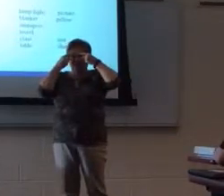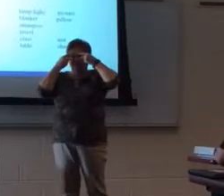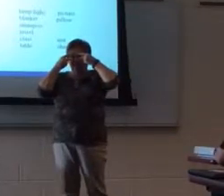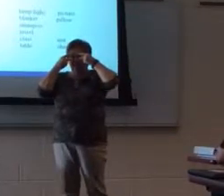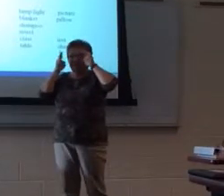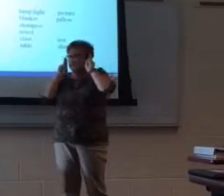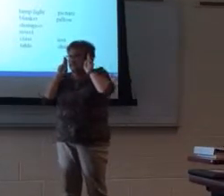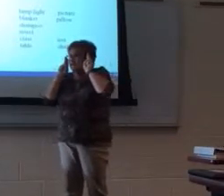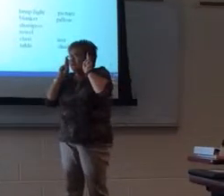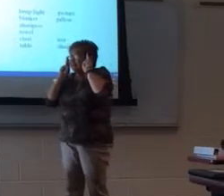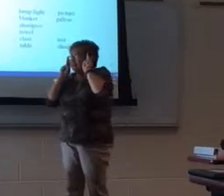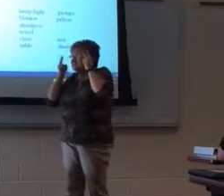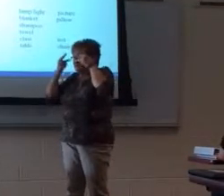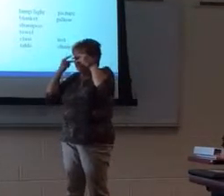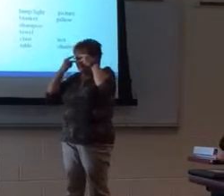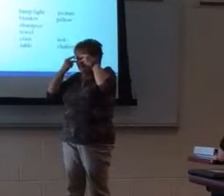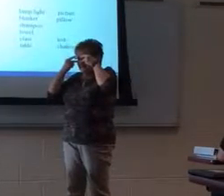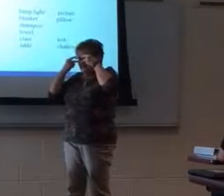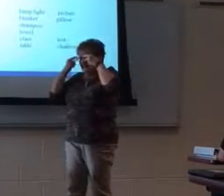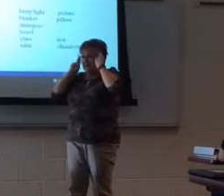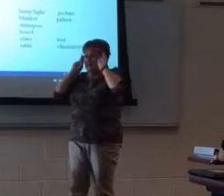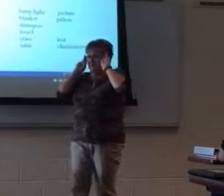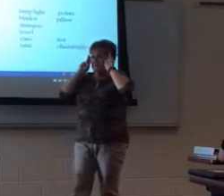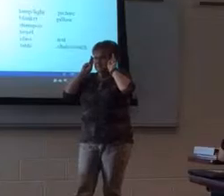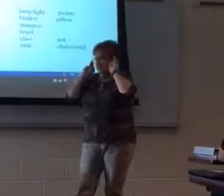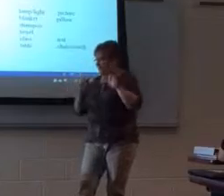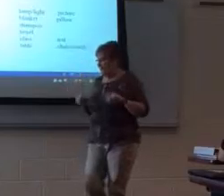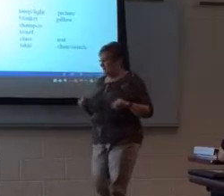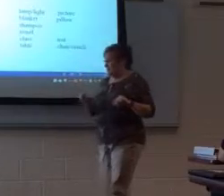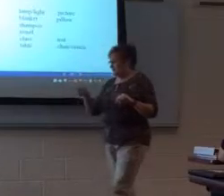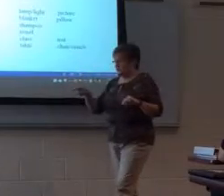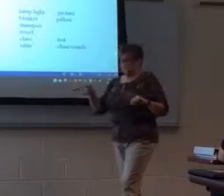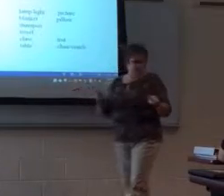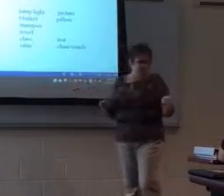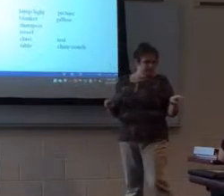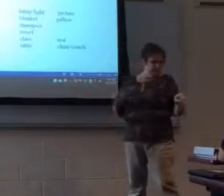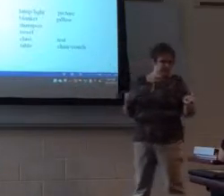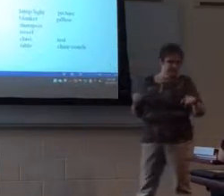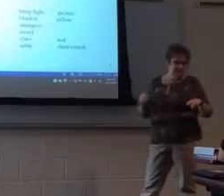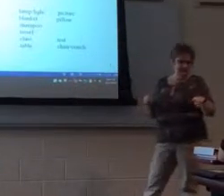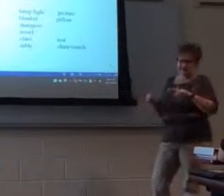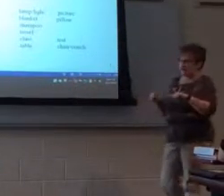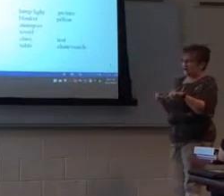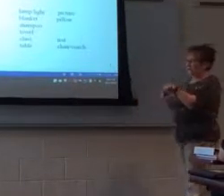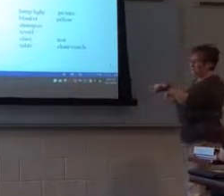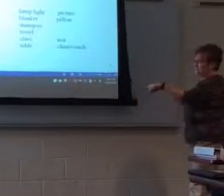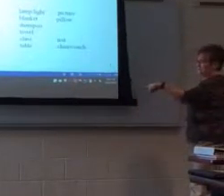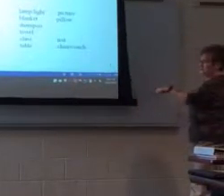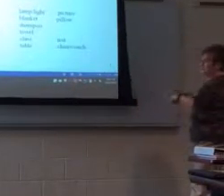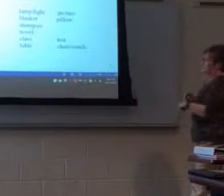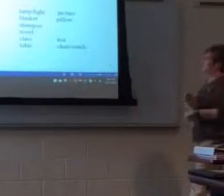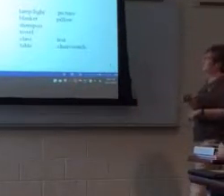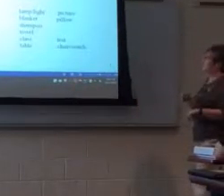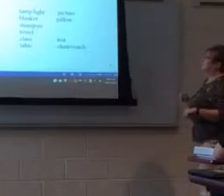you're revealing your mask, okay? You see there's a few on here that I did X out. I mean, you can still see them if you want to do